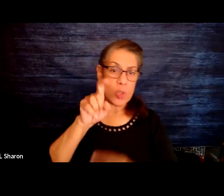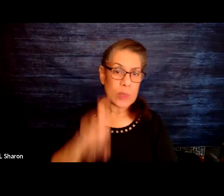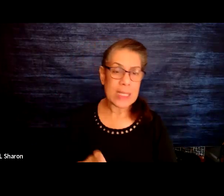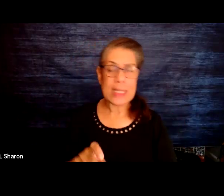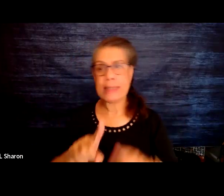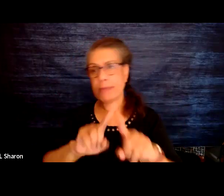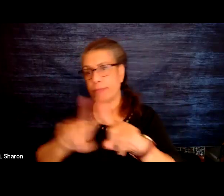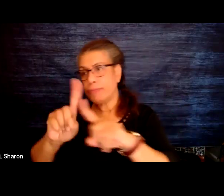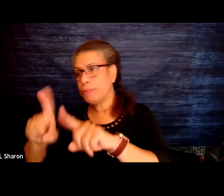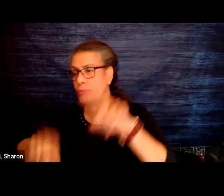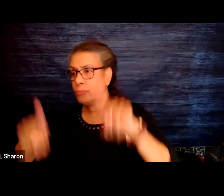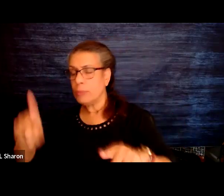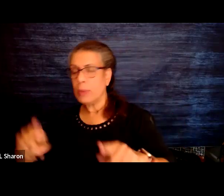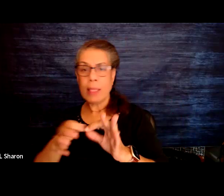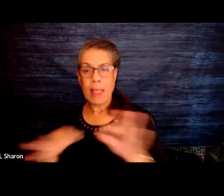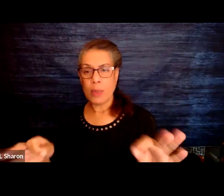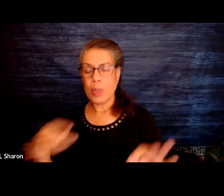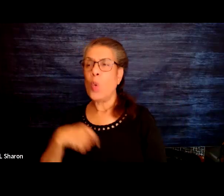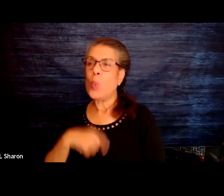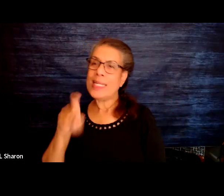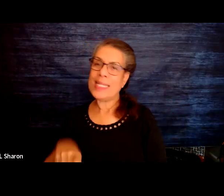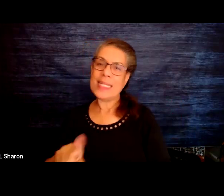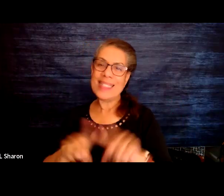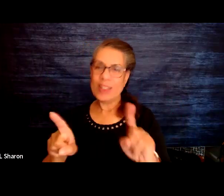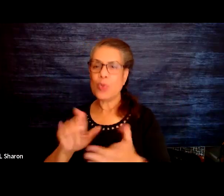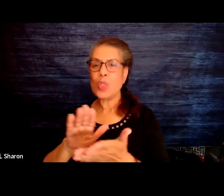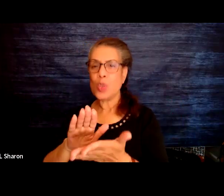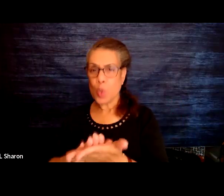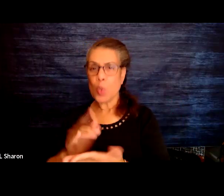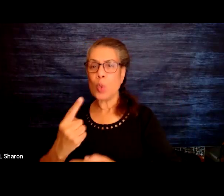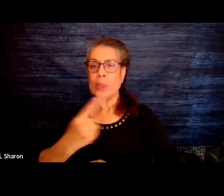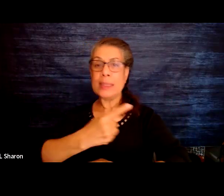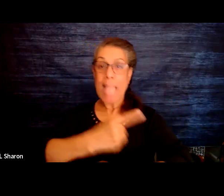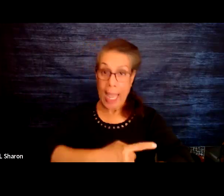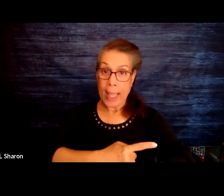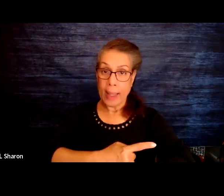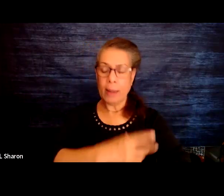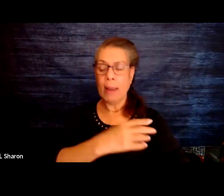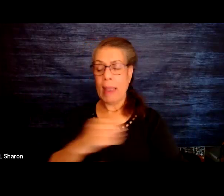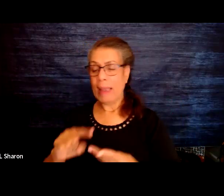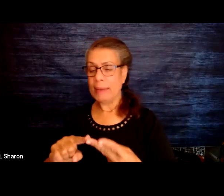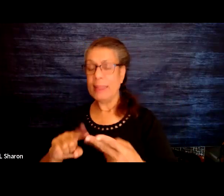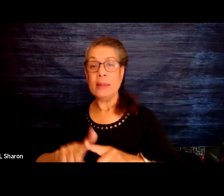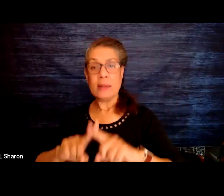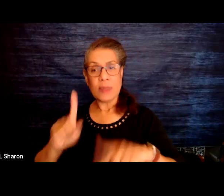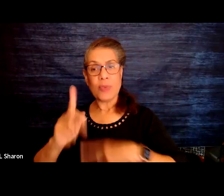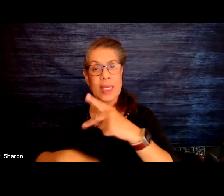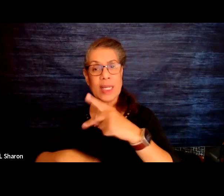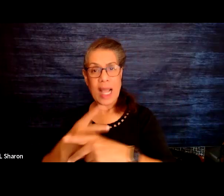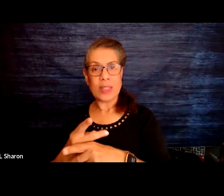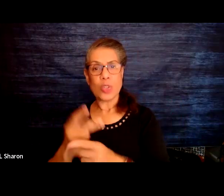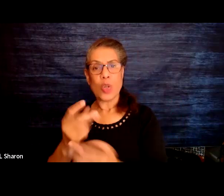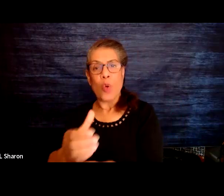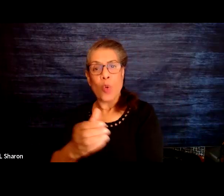languages, I mean, we need a different type of school day, as well as different types of coursework